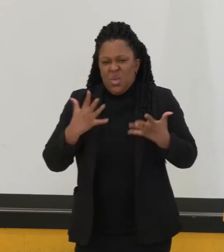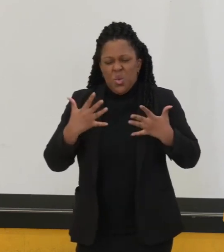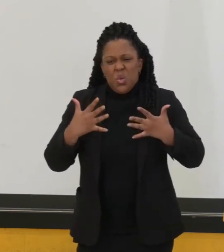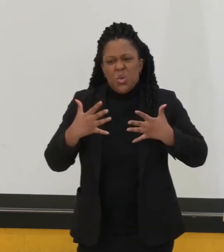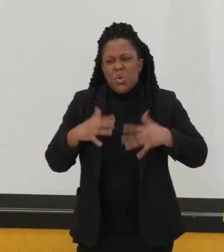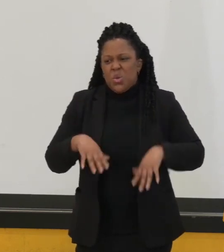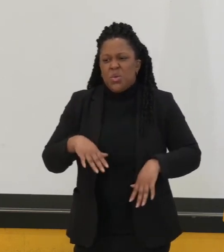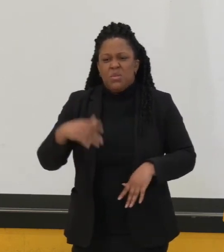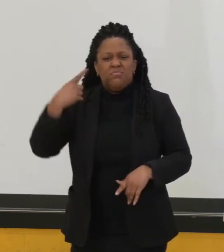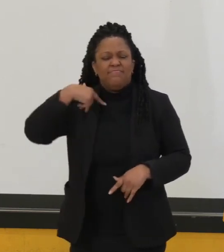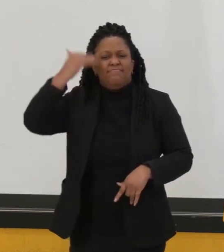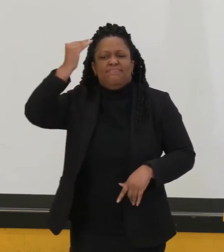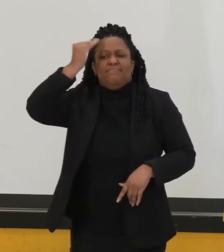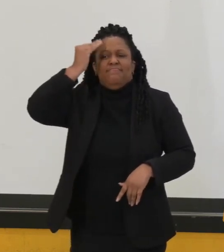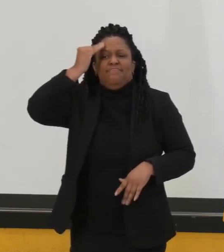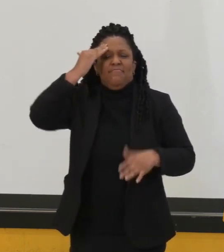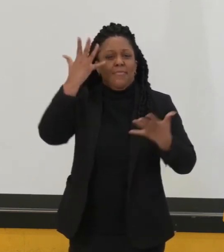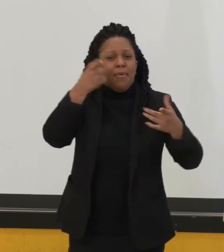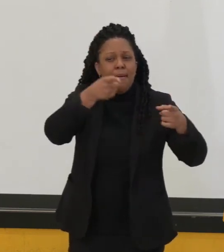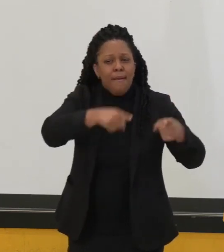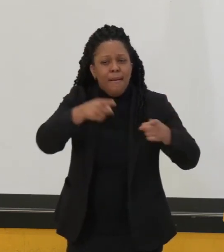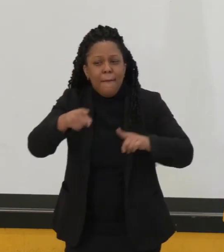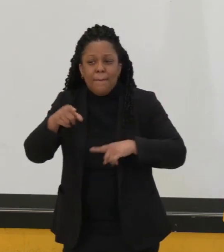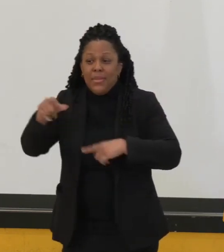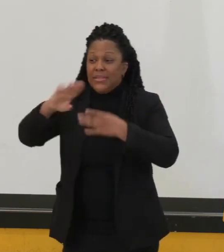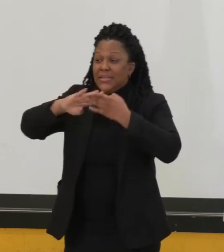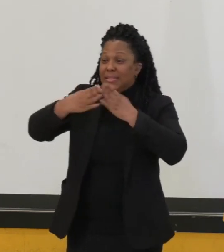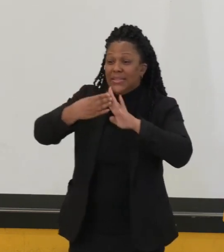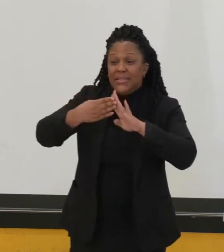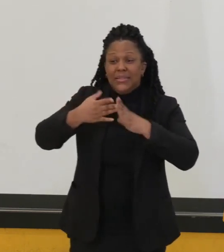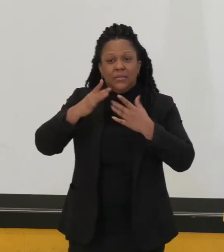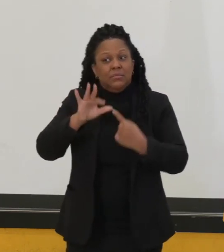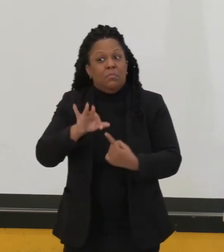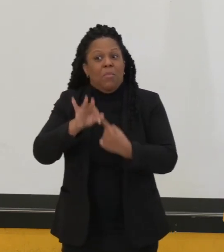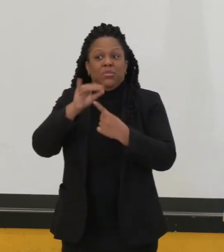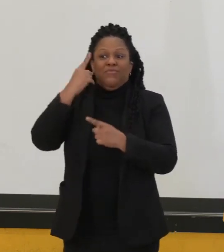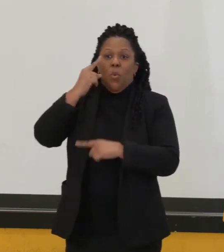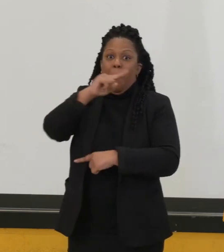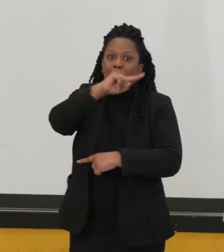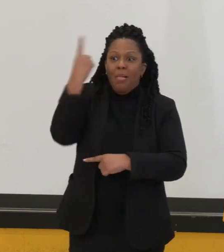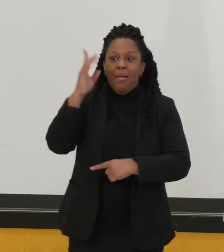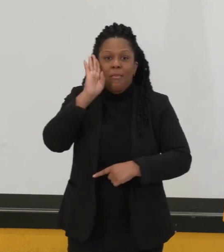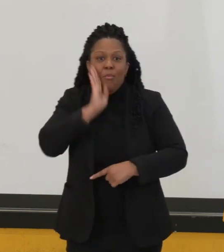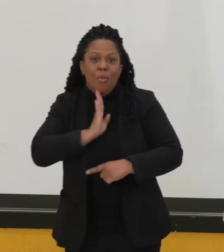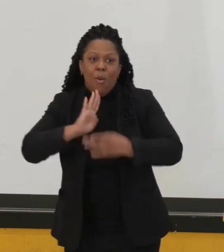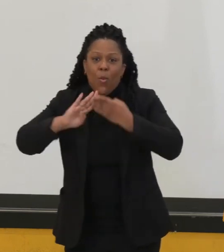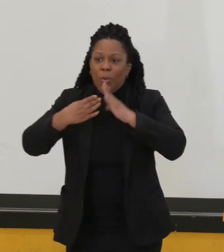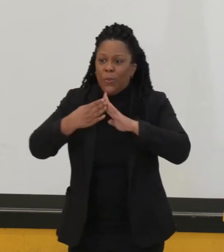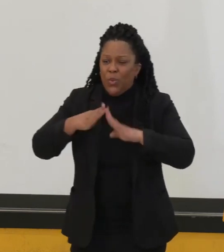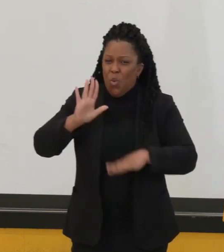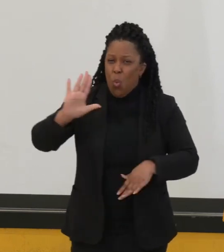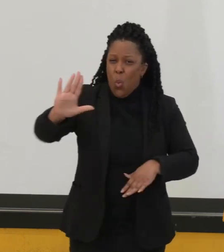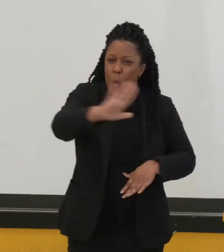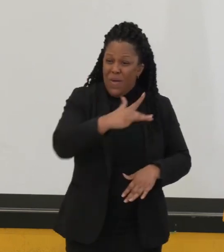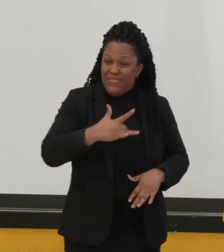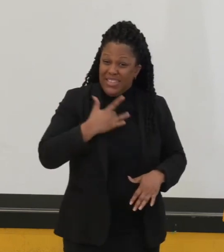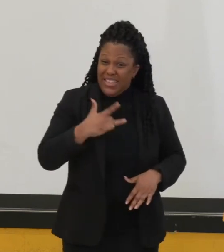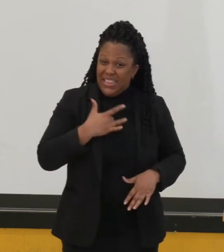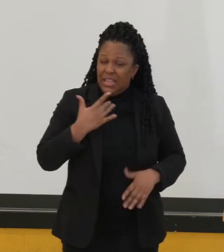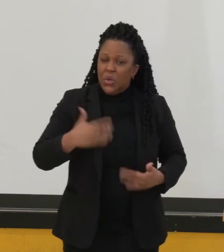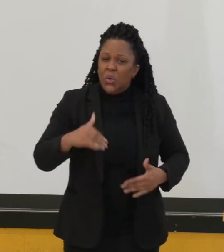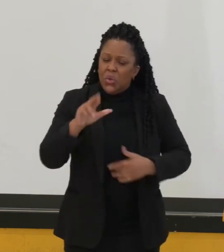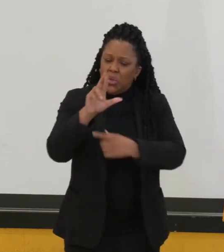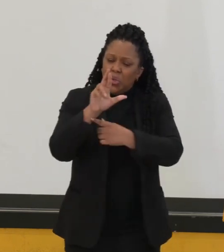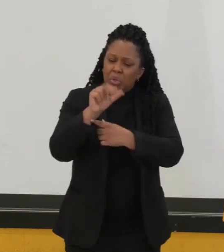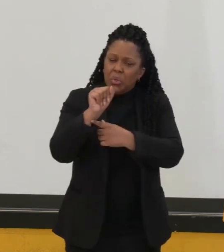our region right now, especially for our black and brown communities, is raw. And the anguish that we saw